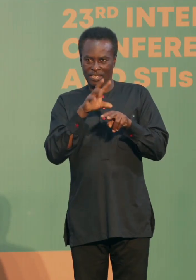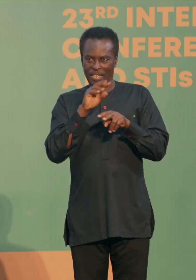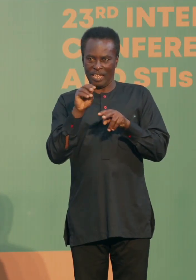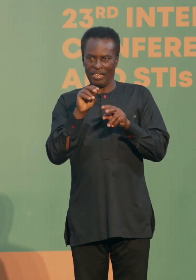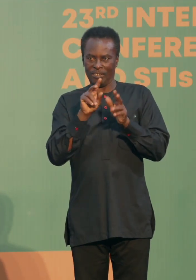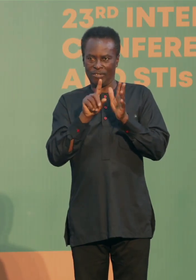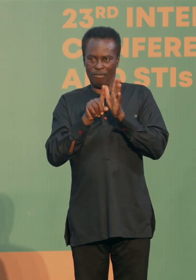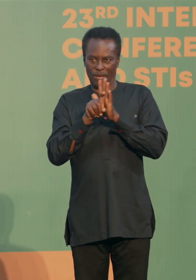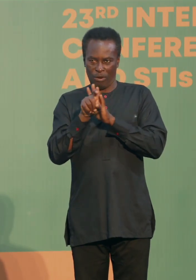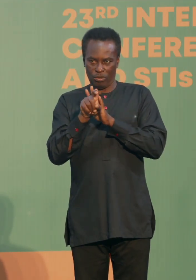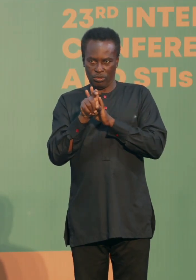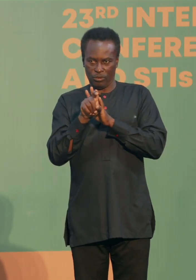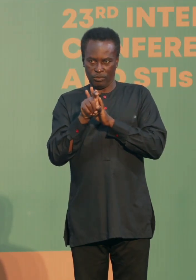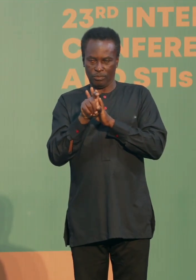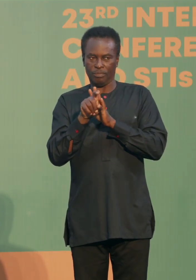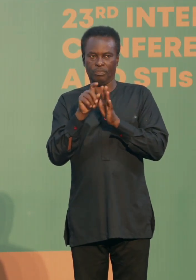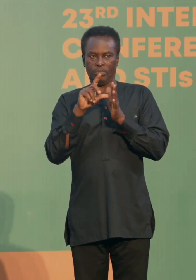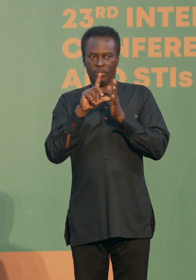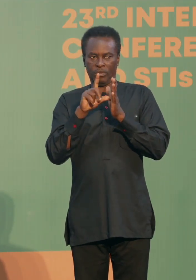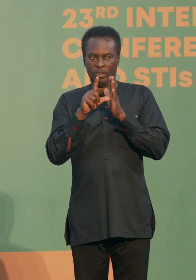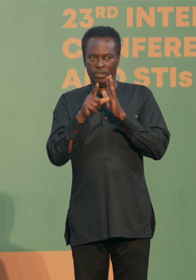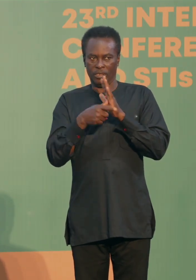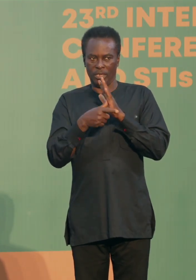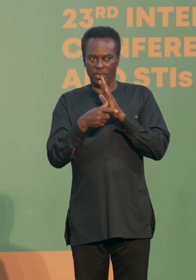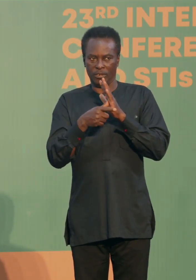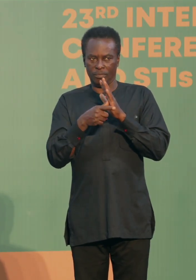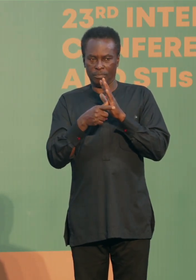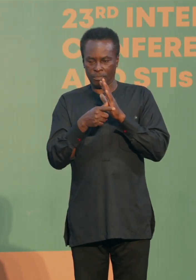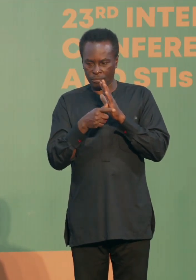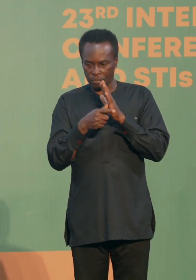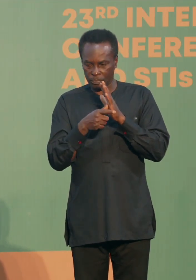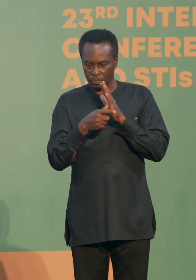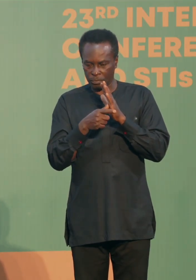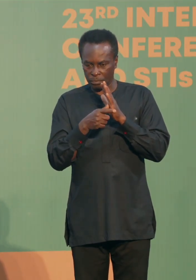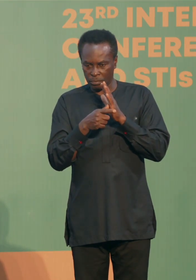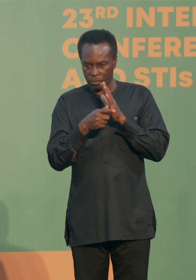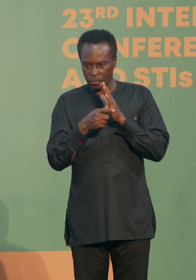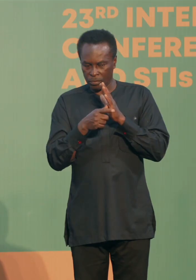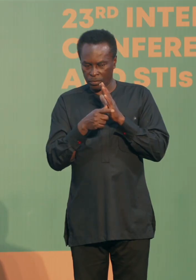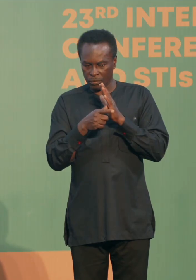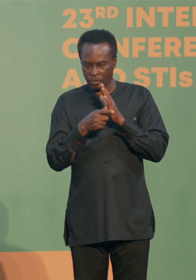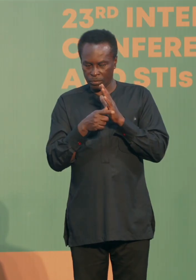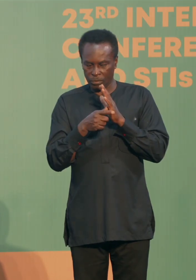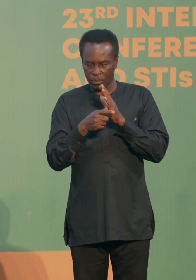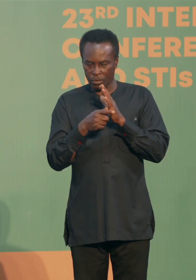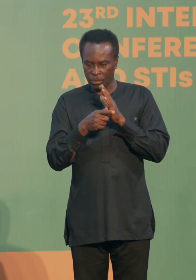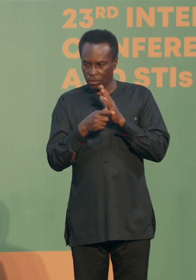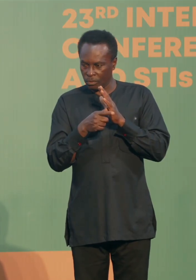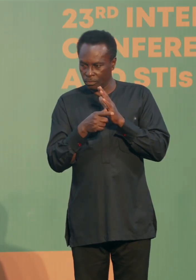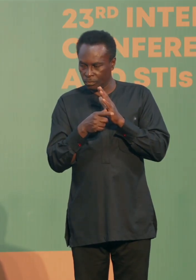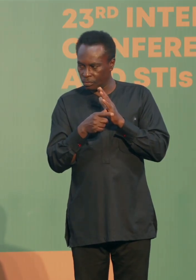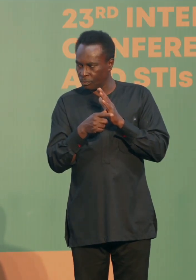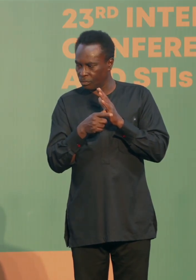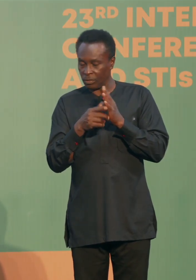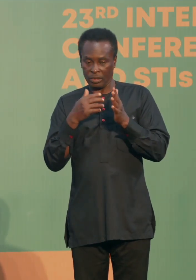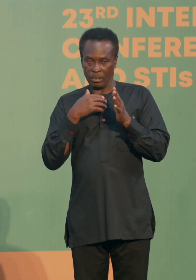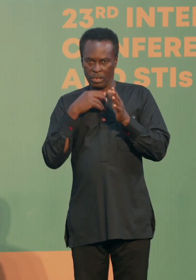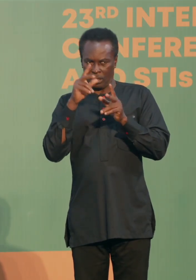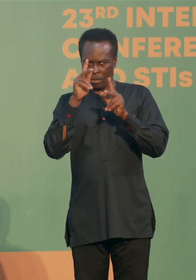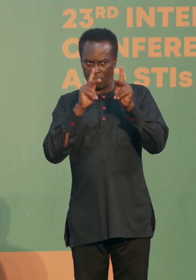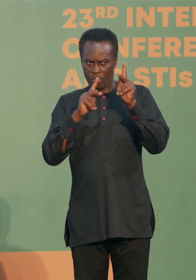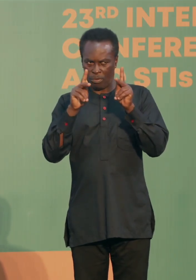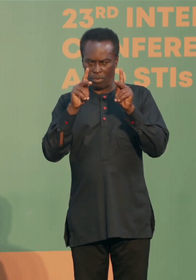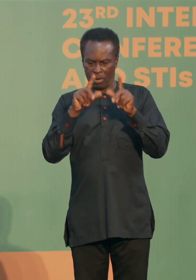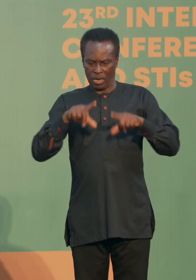adequate care, and inequities in timely health interventions. So, and obviously the population of people living